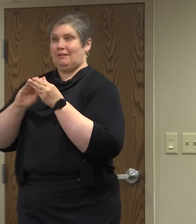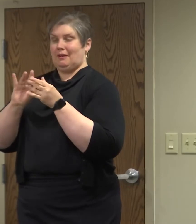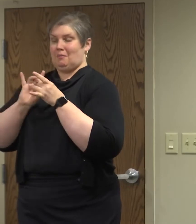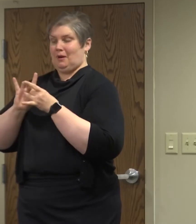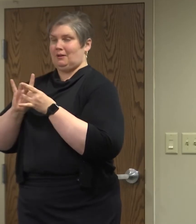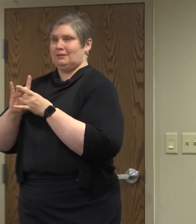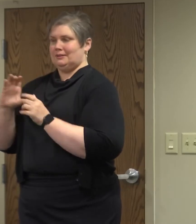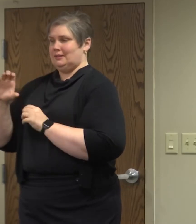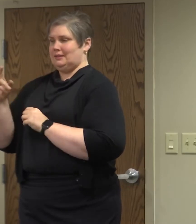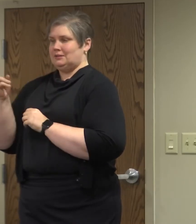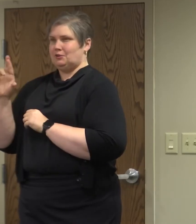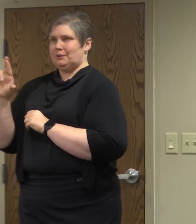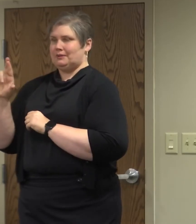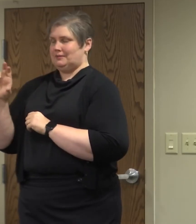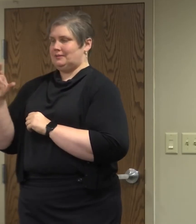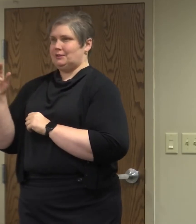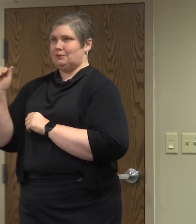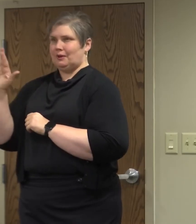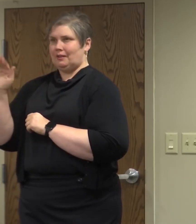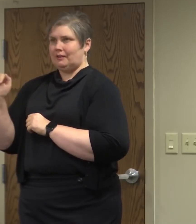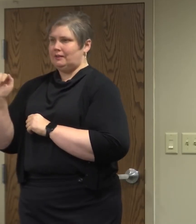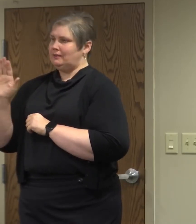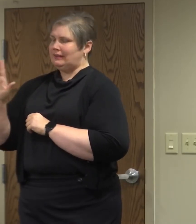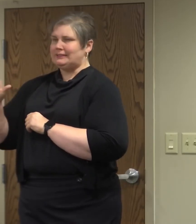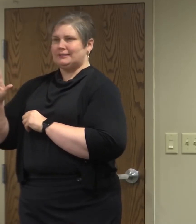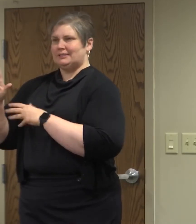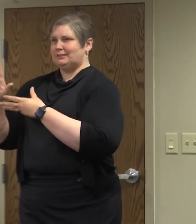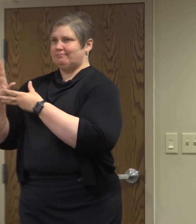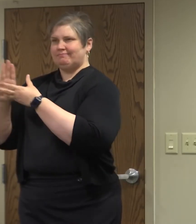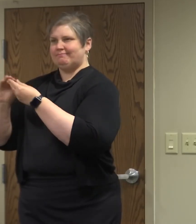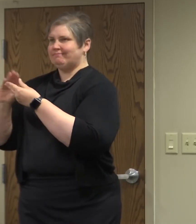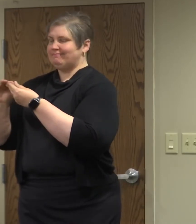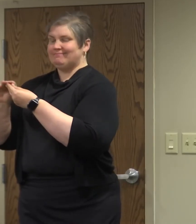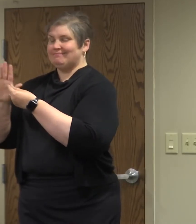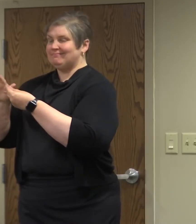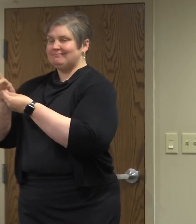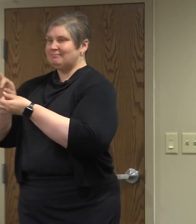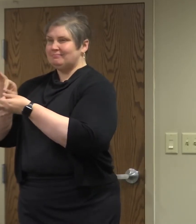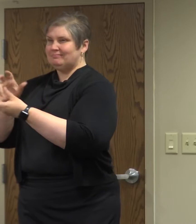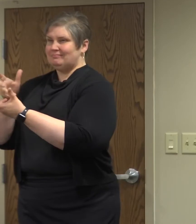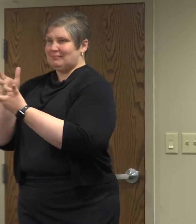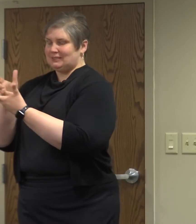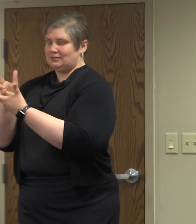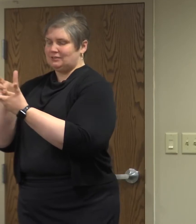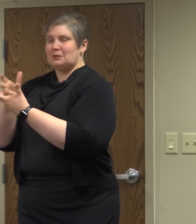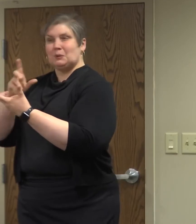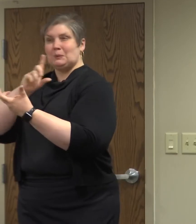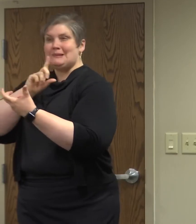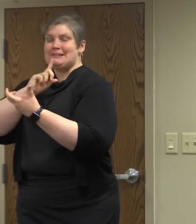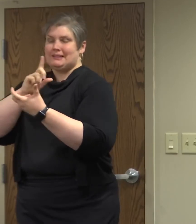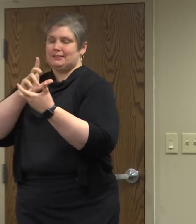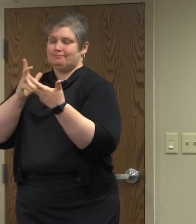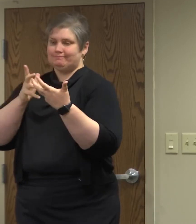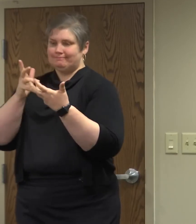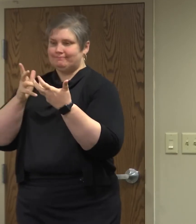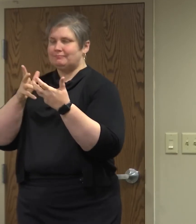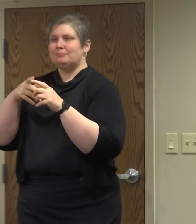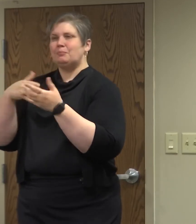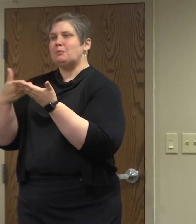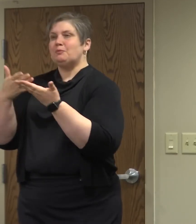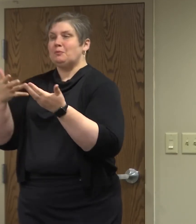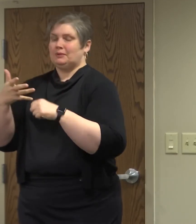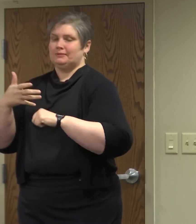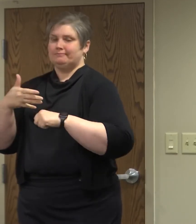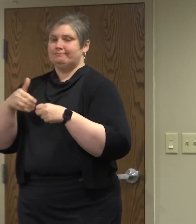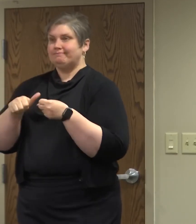on, and a tremendous education about what the vaccine really means to the citizens of Winnebago